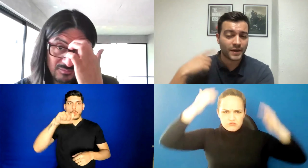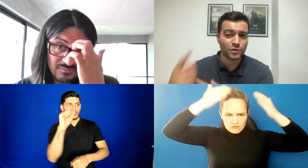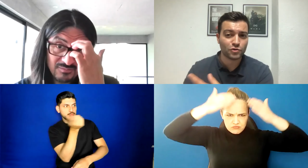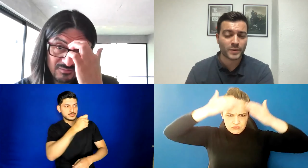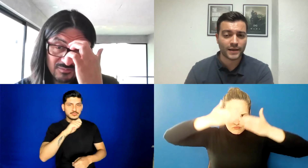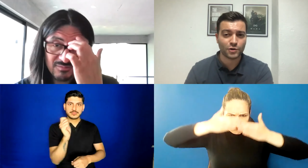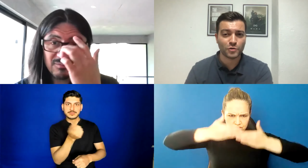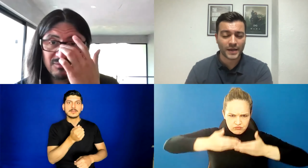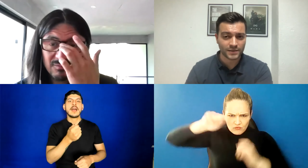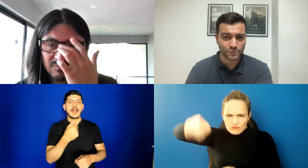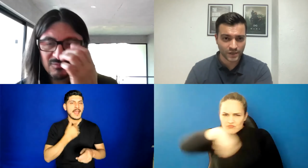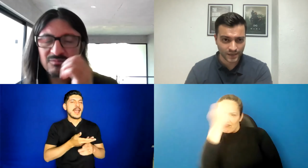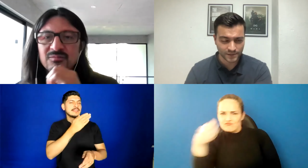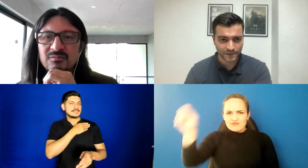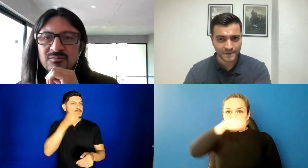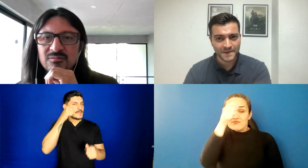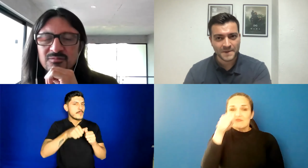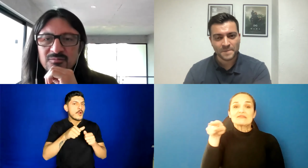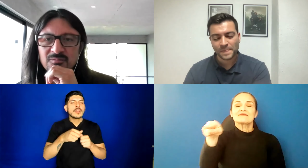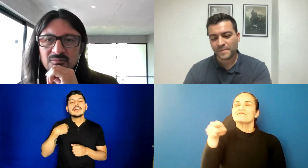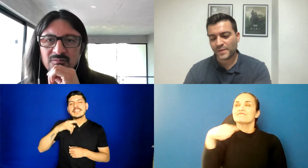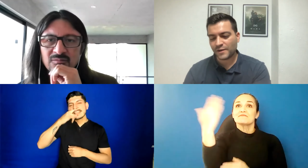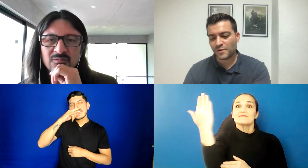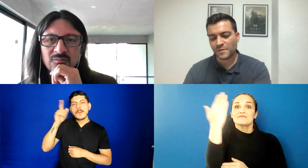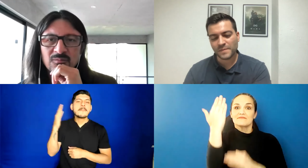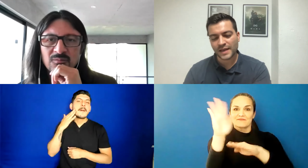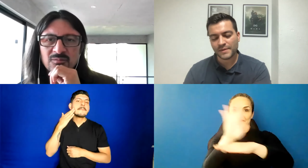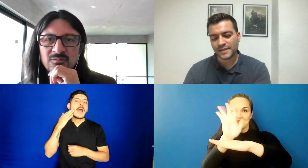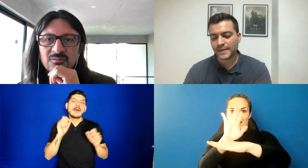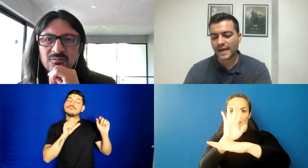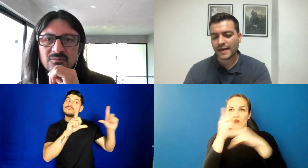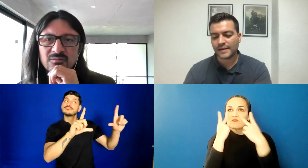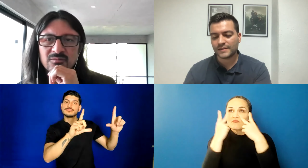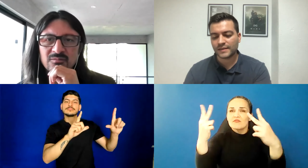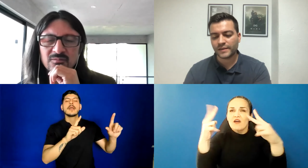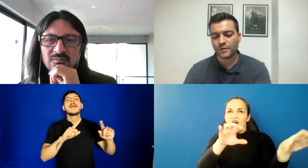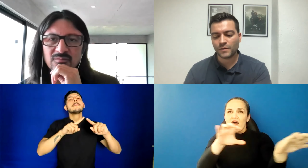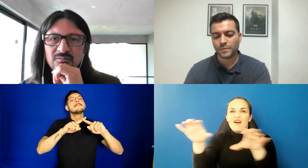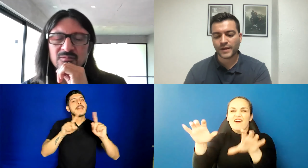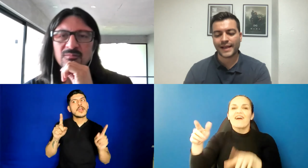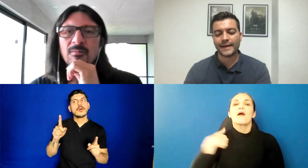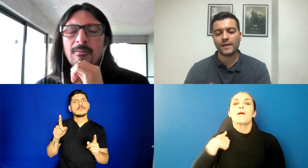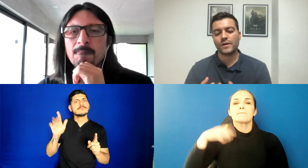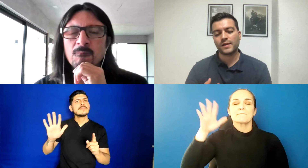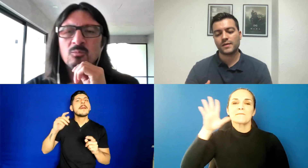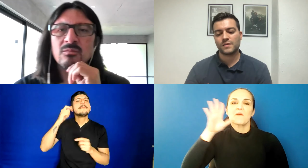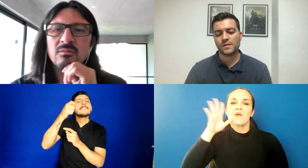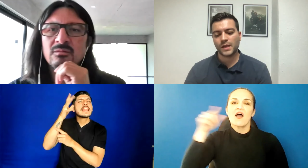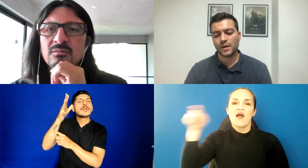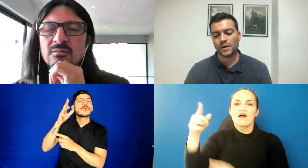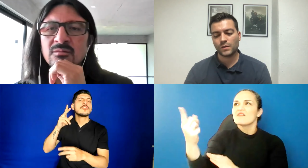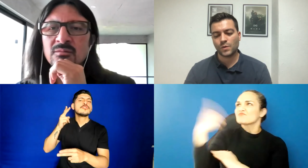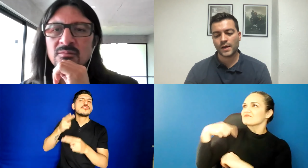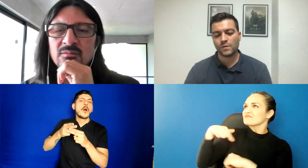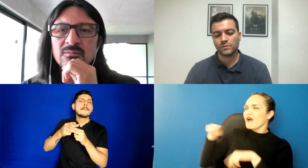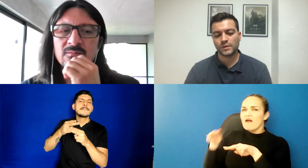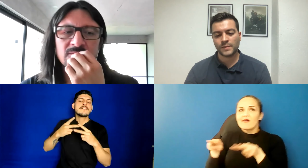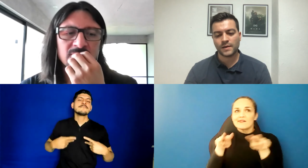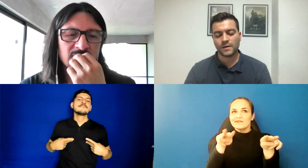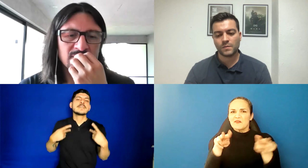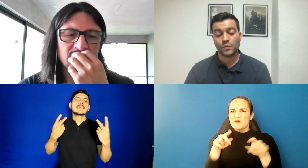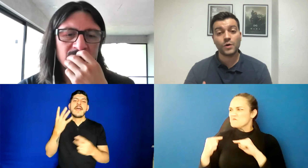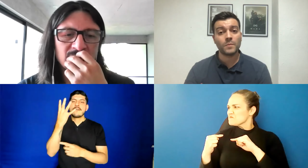time, but I remember that my mother used to do certain things to keep us at home when we were little. But the truth